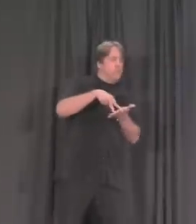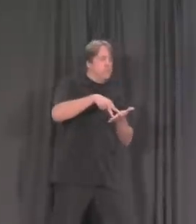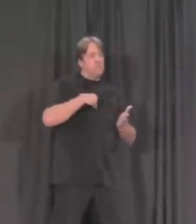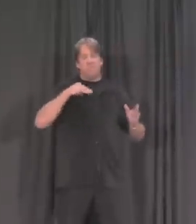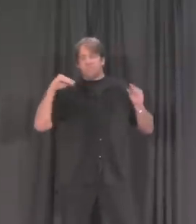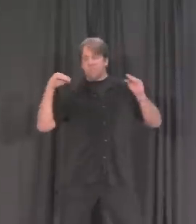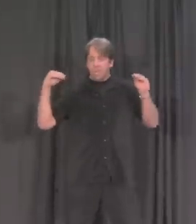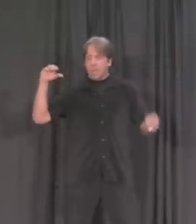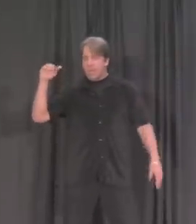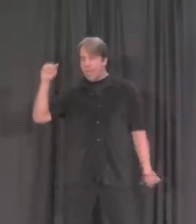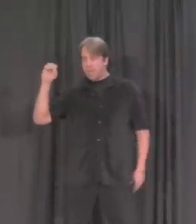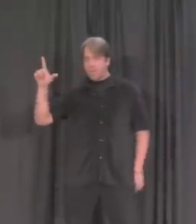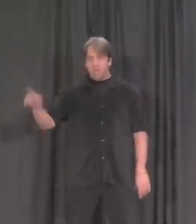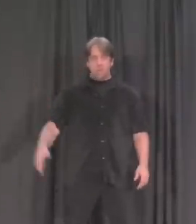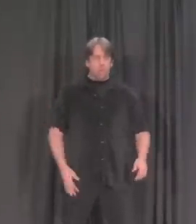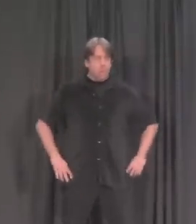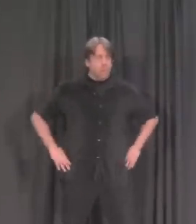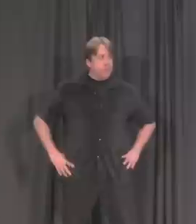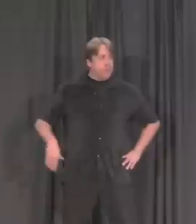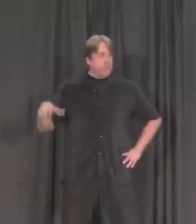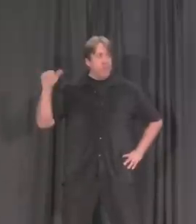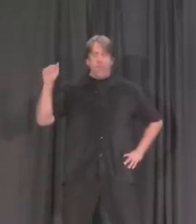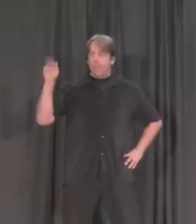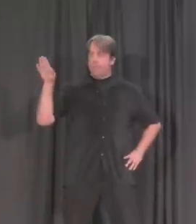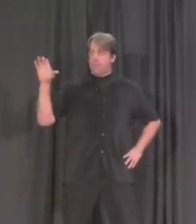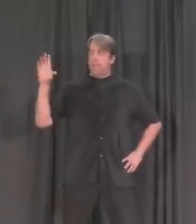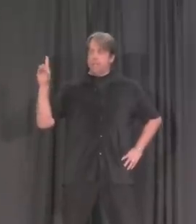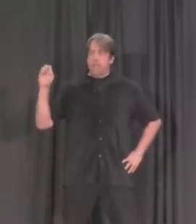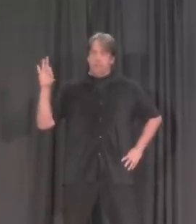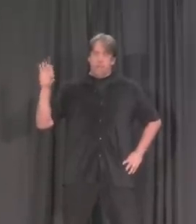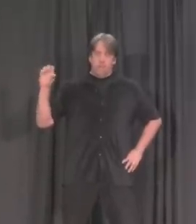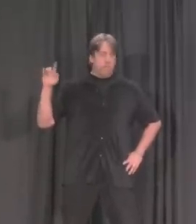So she twisted my arm into teaching ASL.